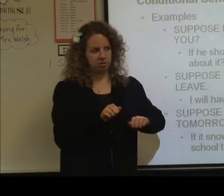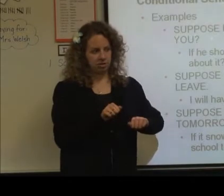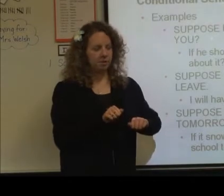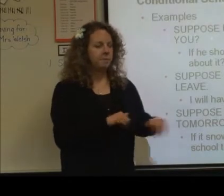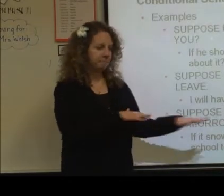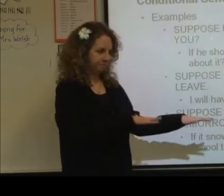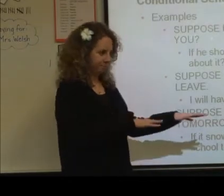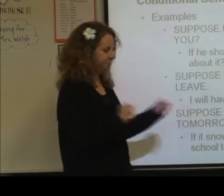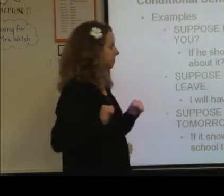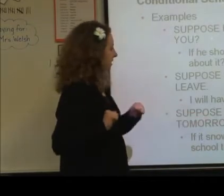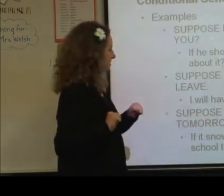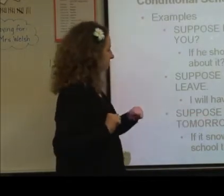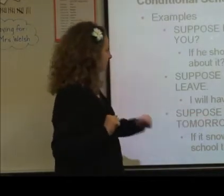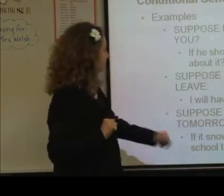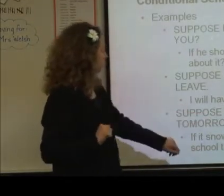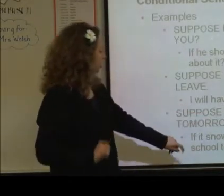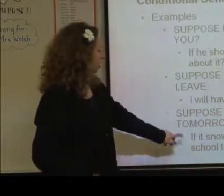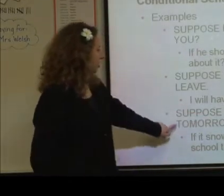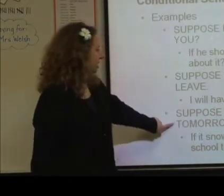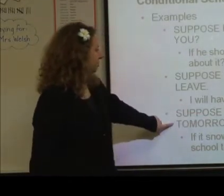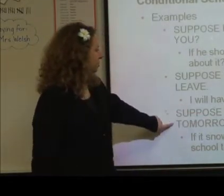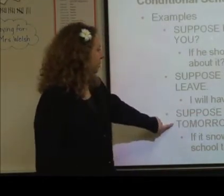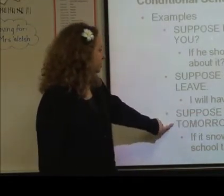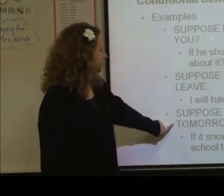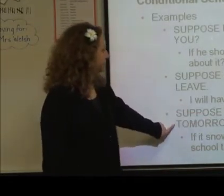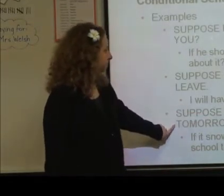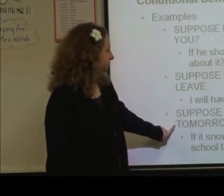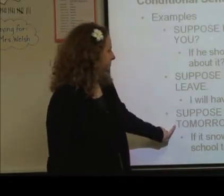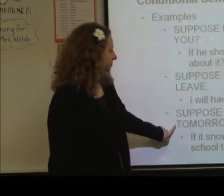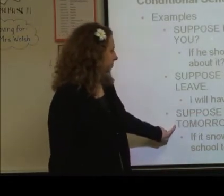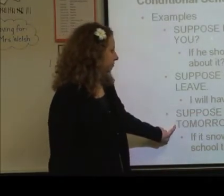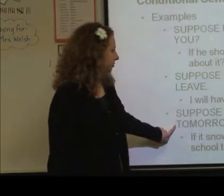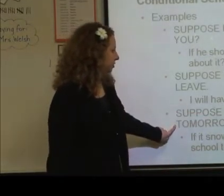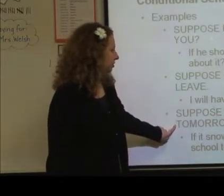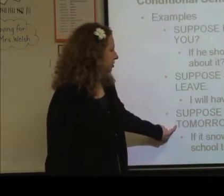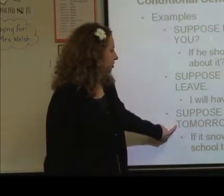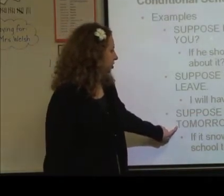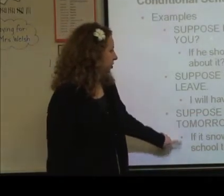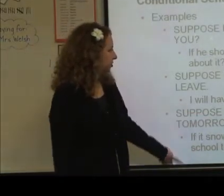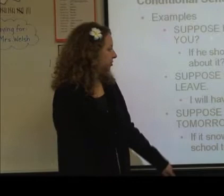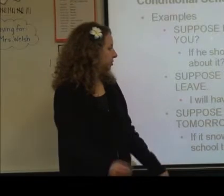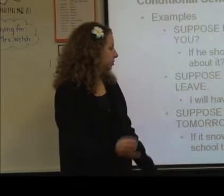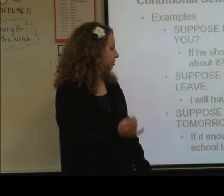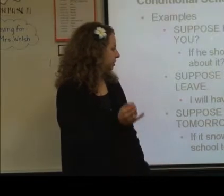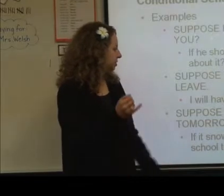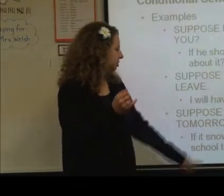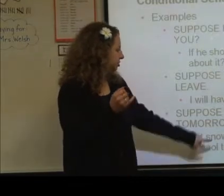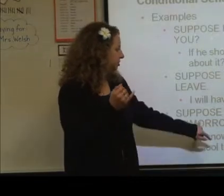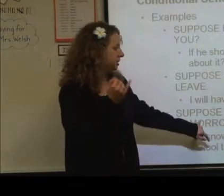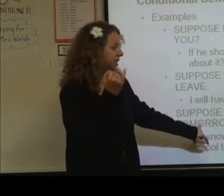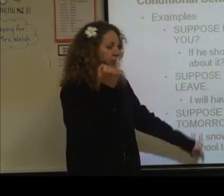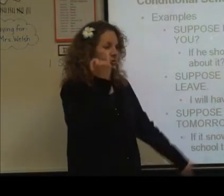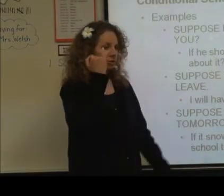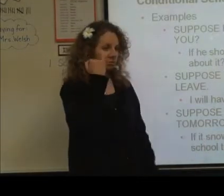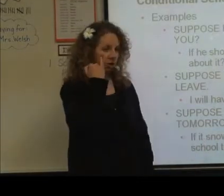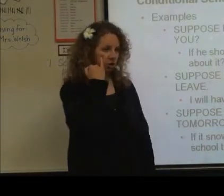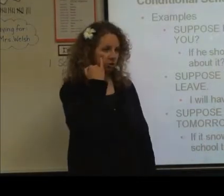can do it that way. Okay, what about this one? So let's go through the signs. So